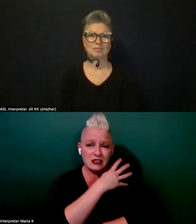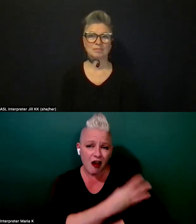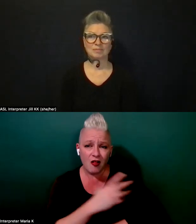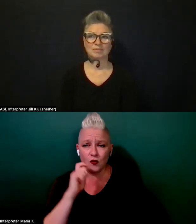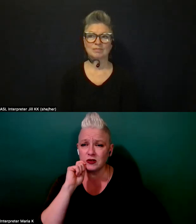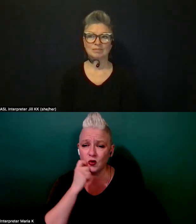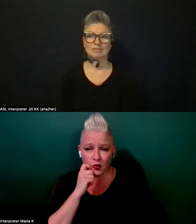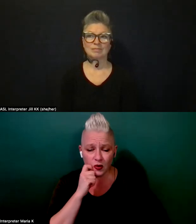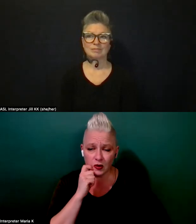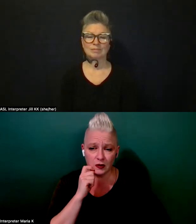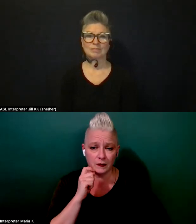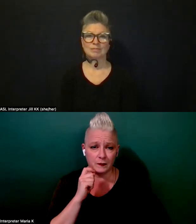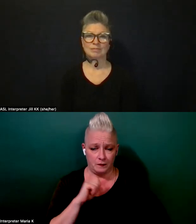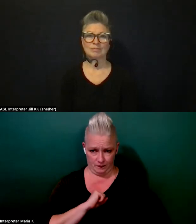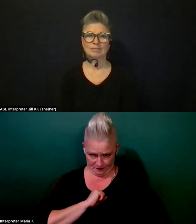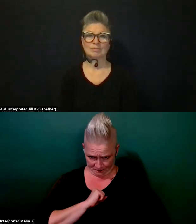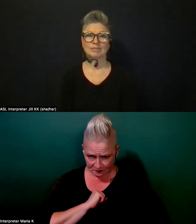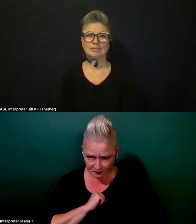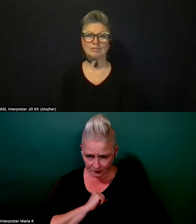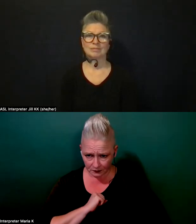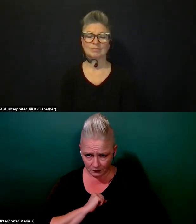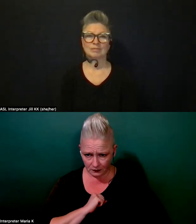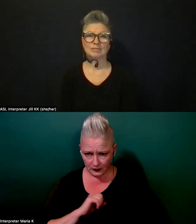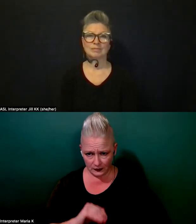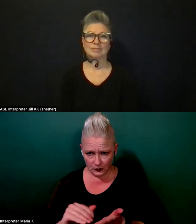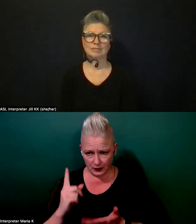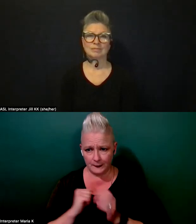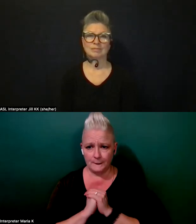just seeing how people, excuse me,